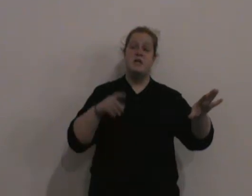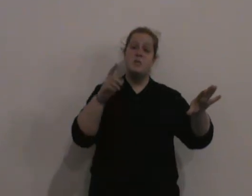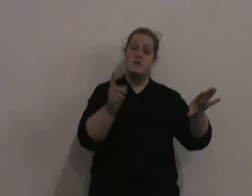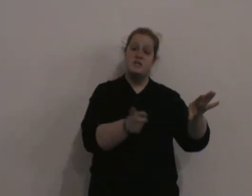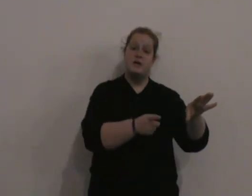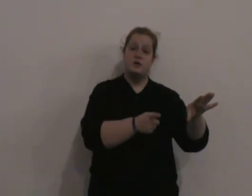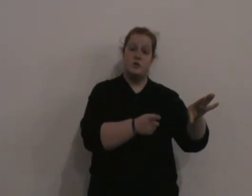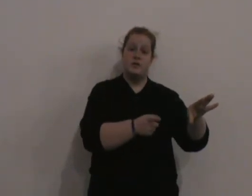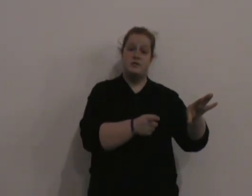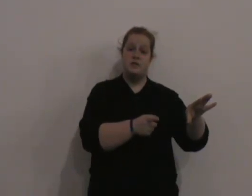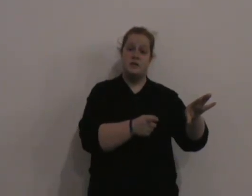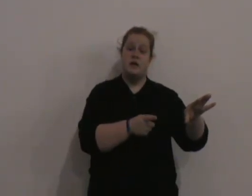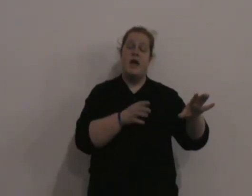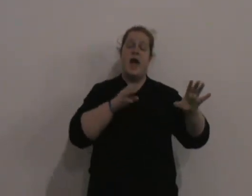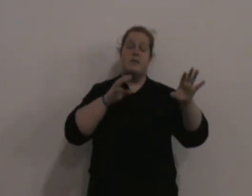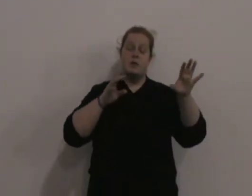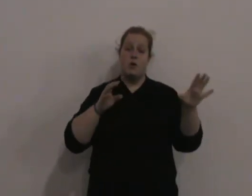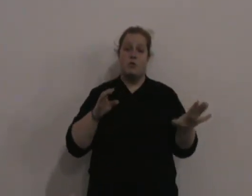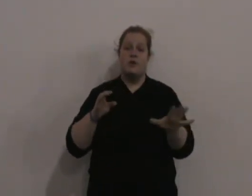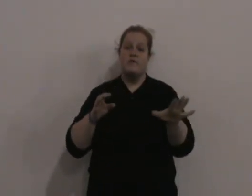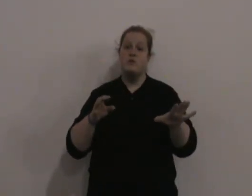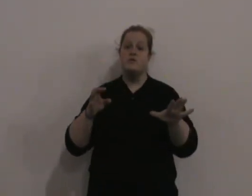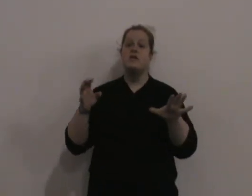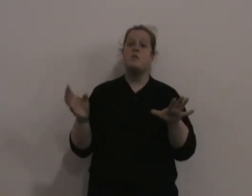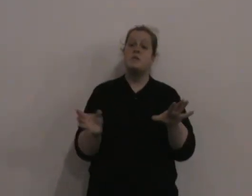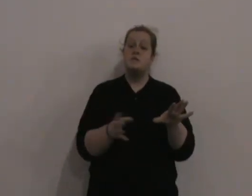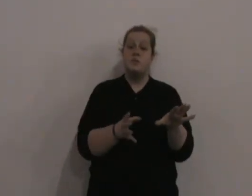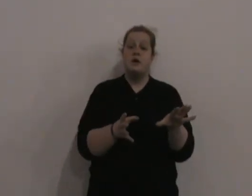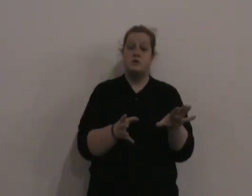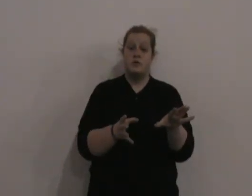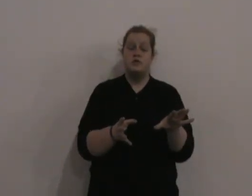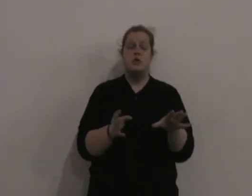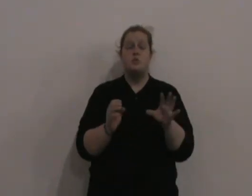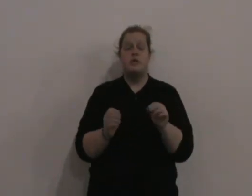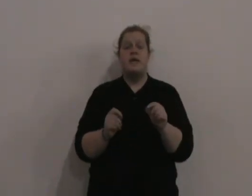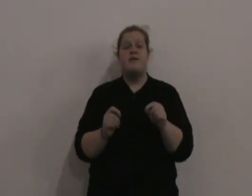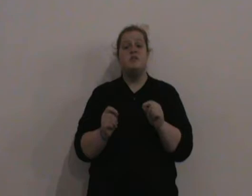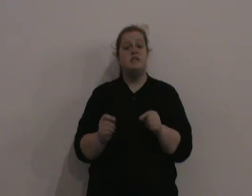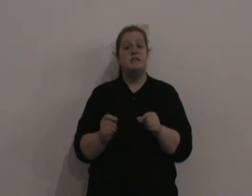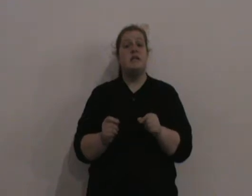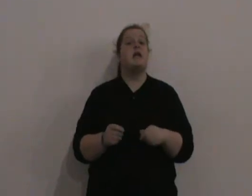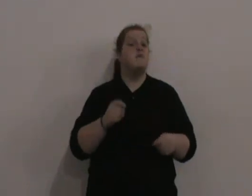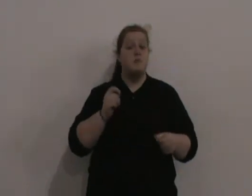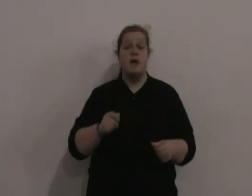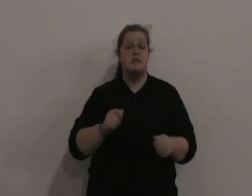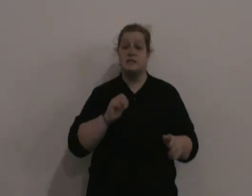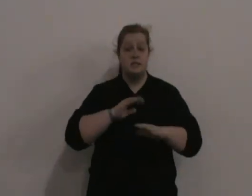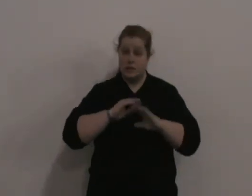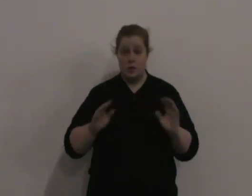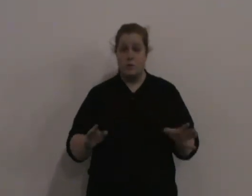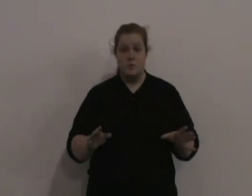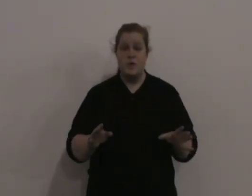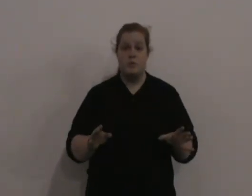when the tenor joins, and then all three of those singing when the soprano joins. So you really have to listen, and if you practice, it won't be a